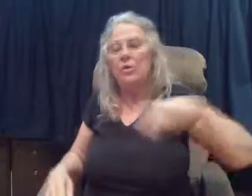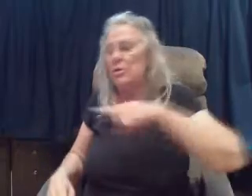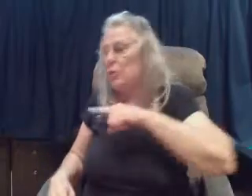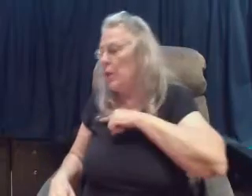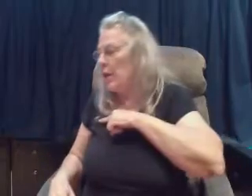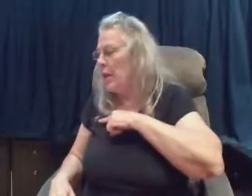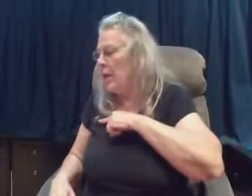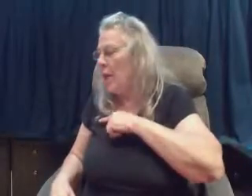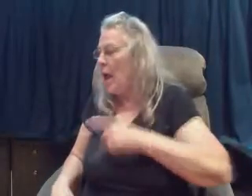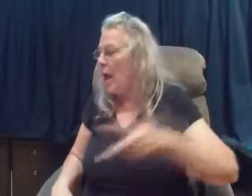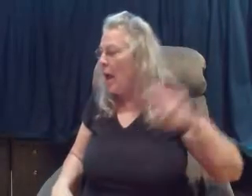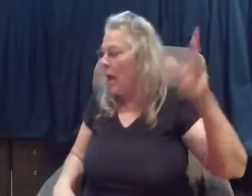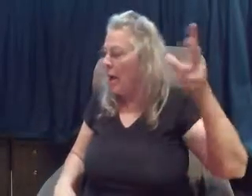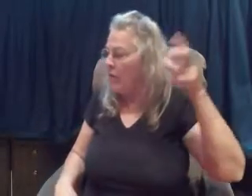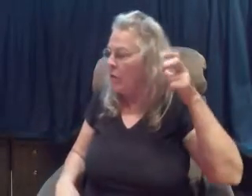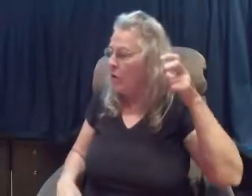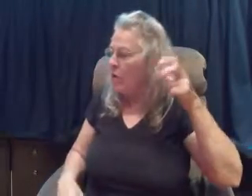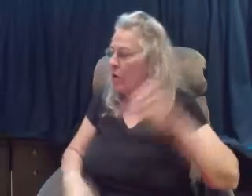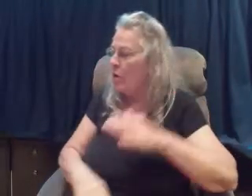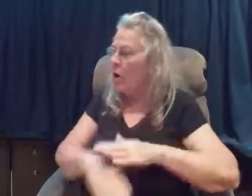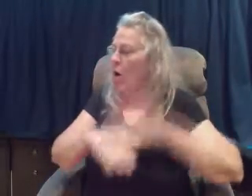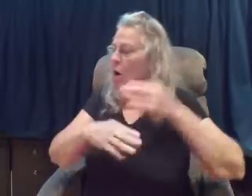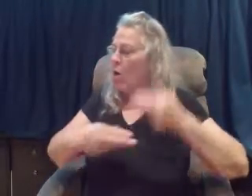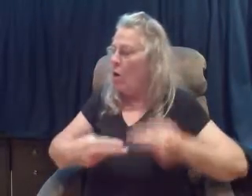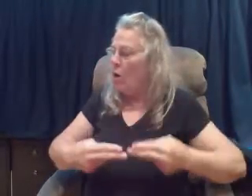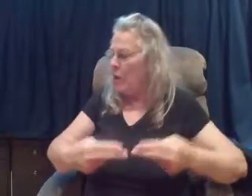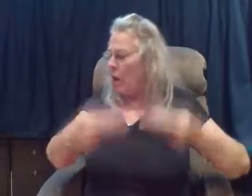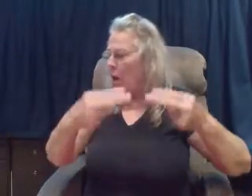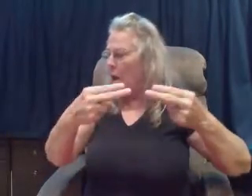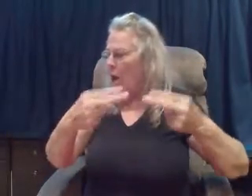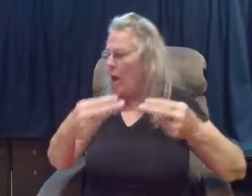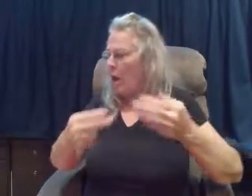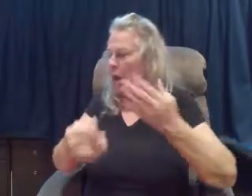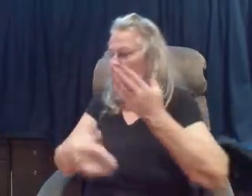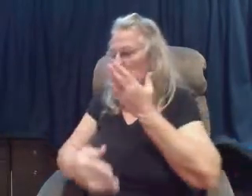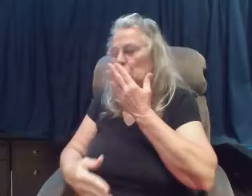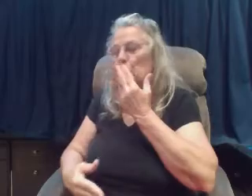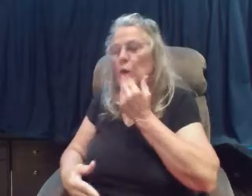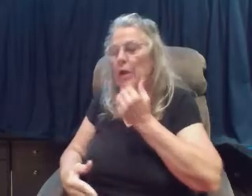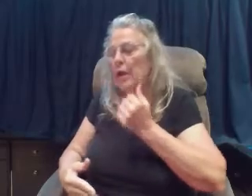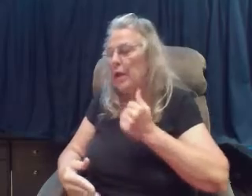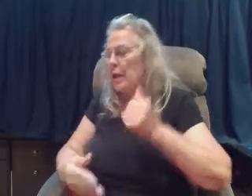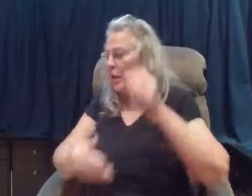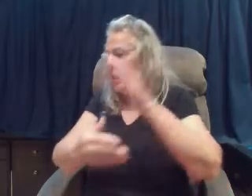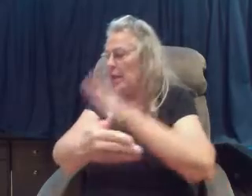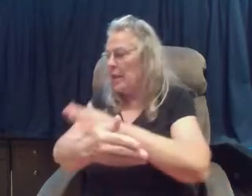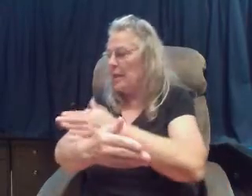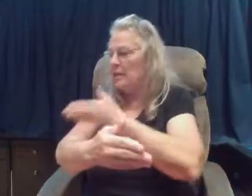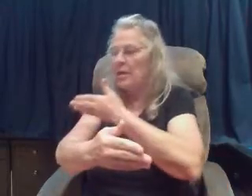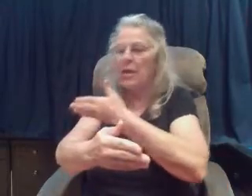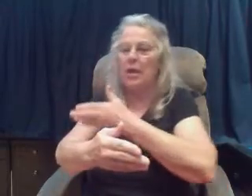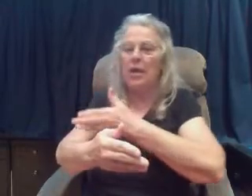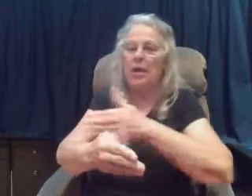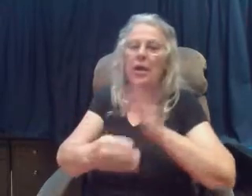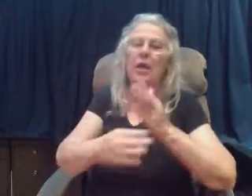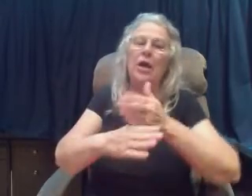Angels we have heard on high, sweetly